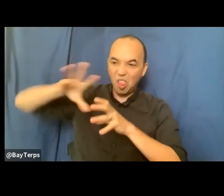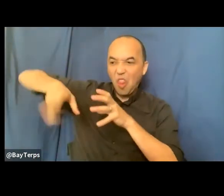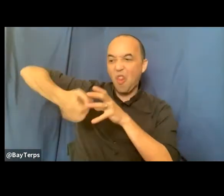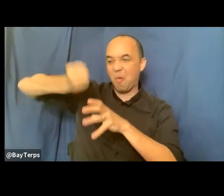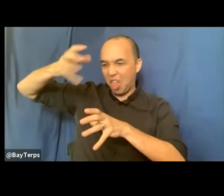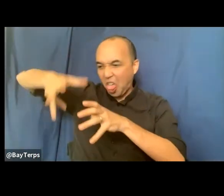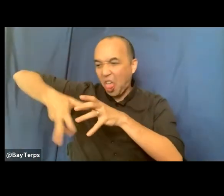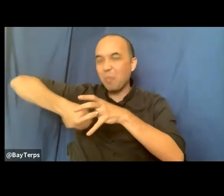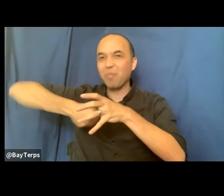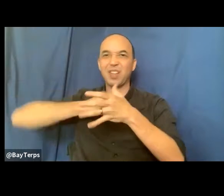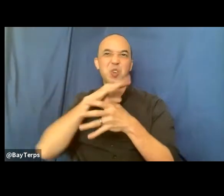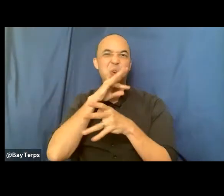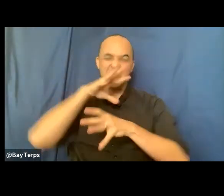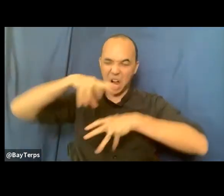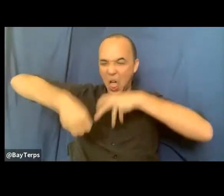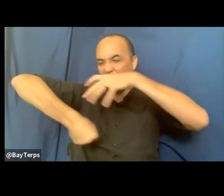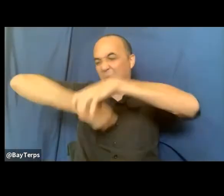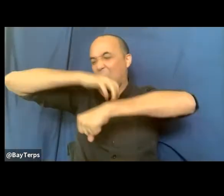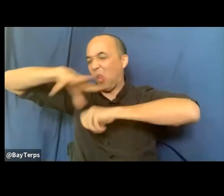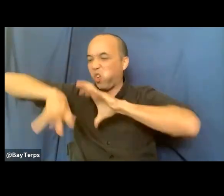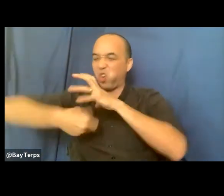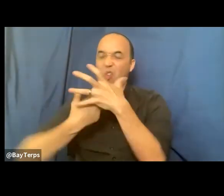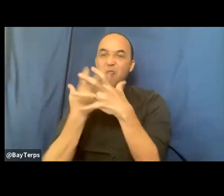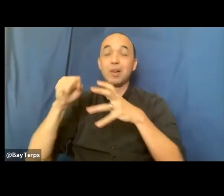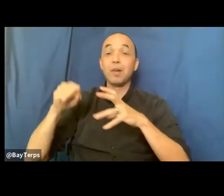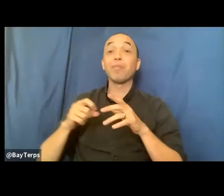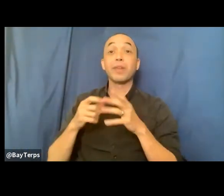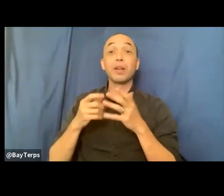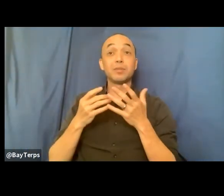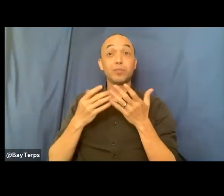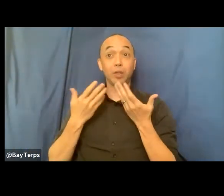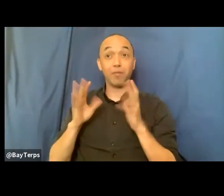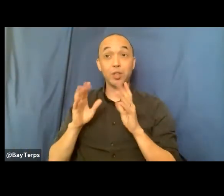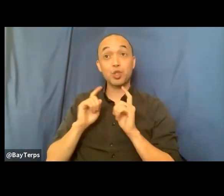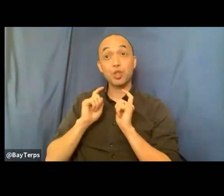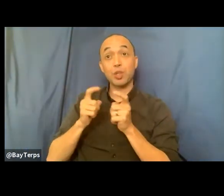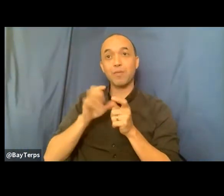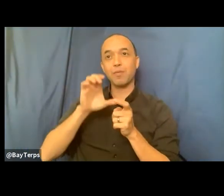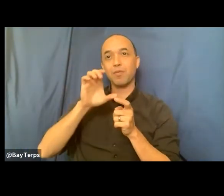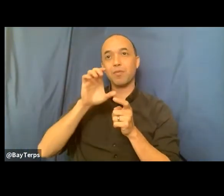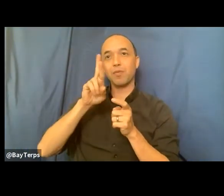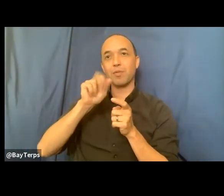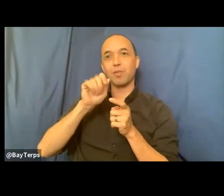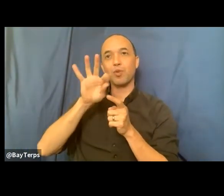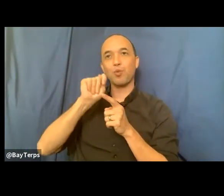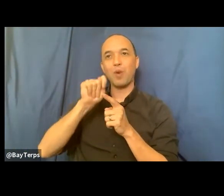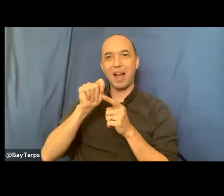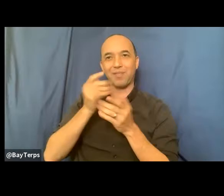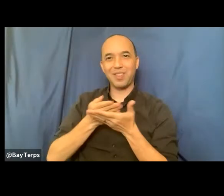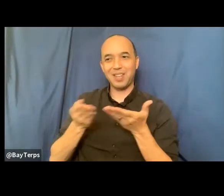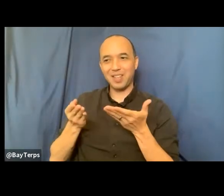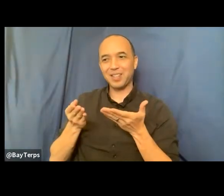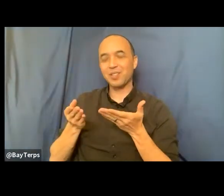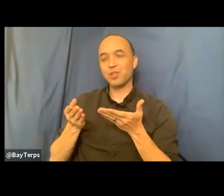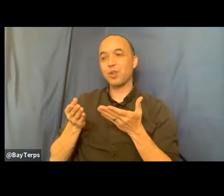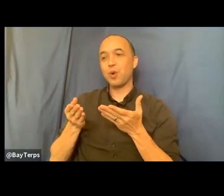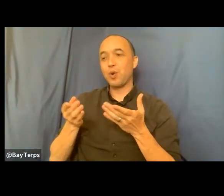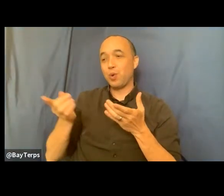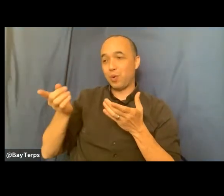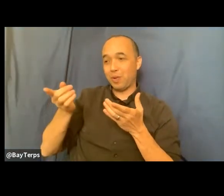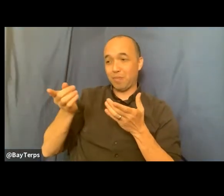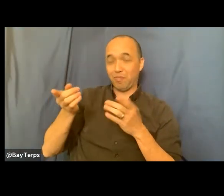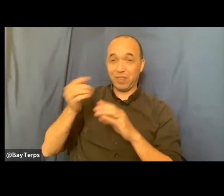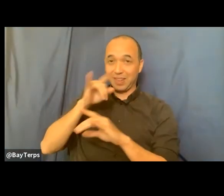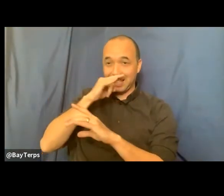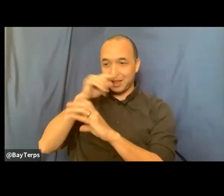guts, and then we give them tons of crafting supplies. So they'll, paint on the pumpkins while we're carving.